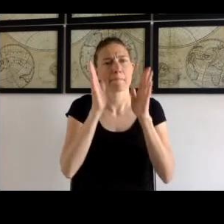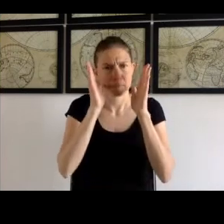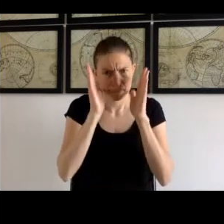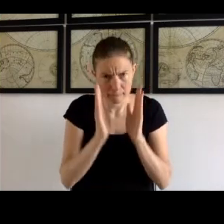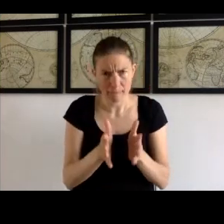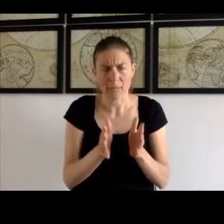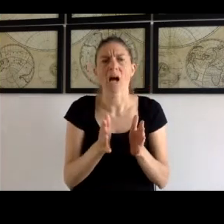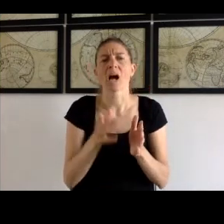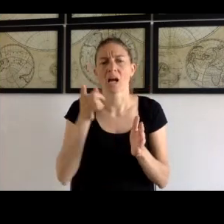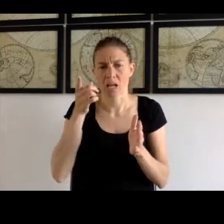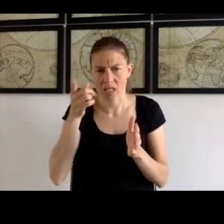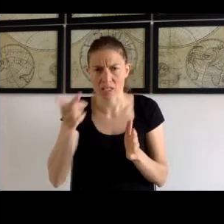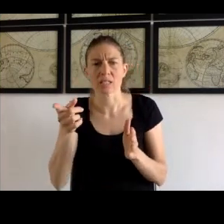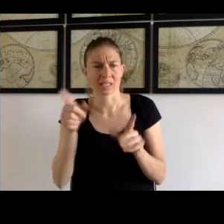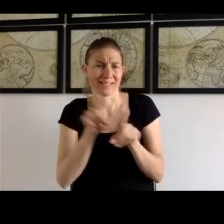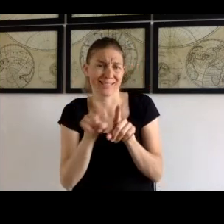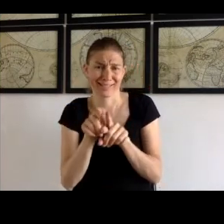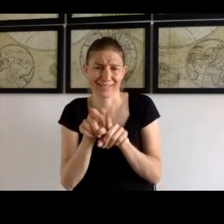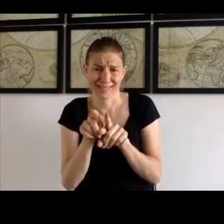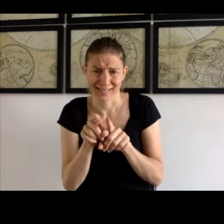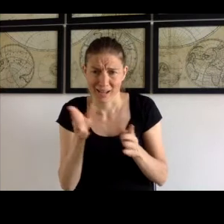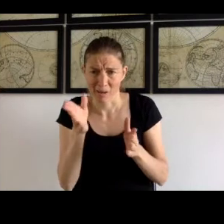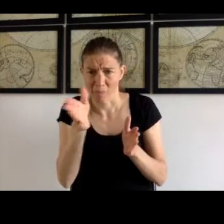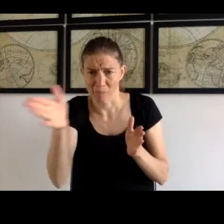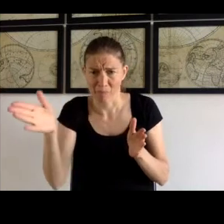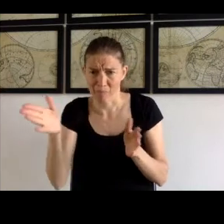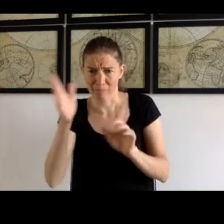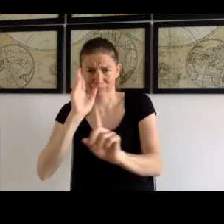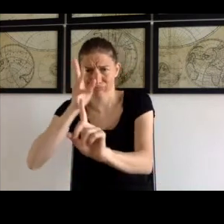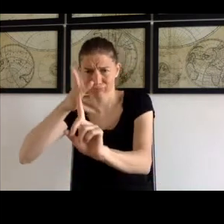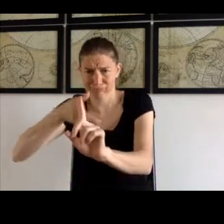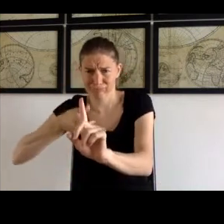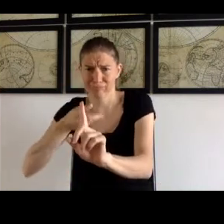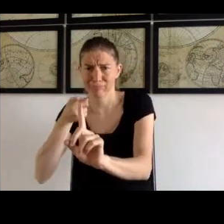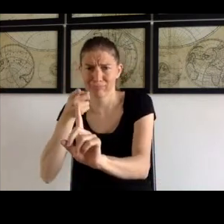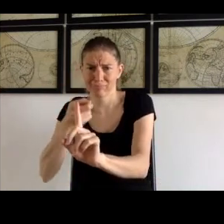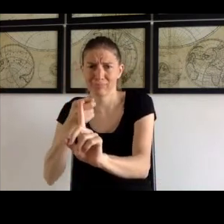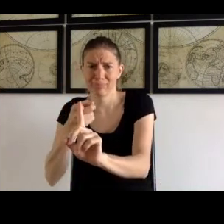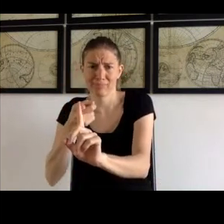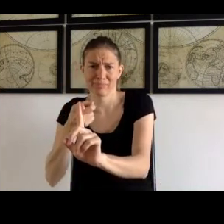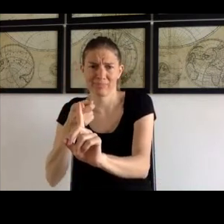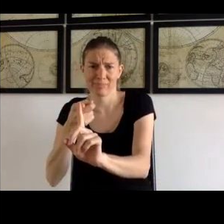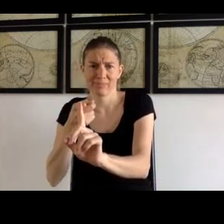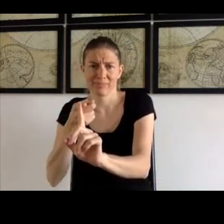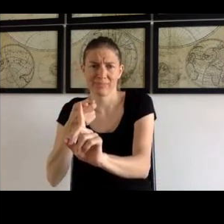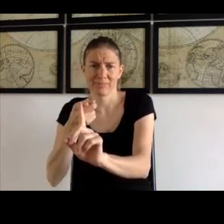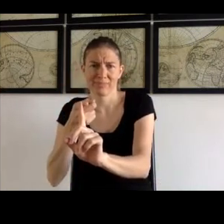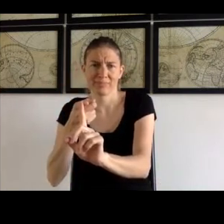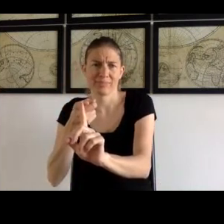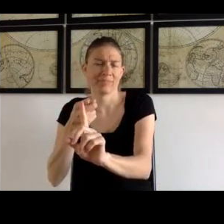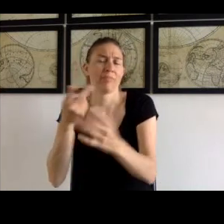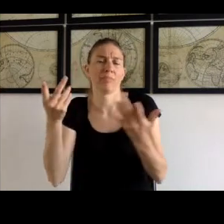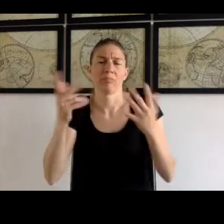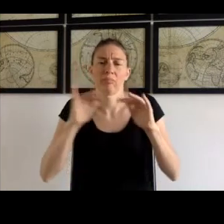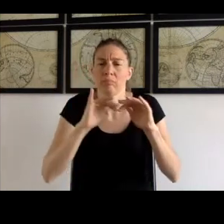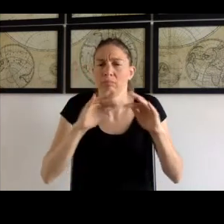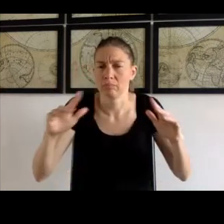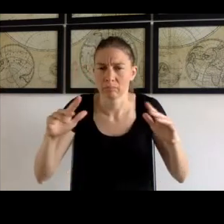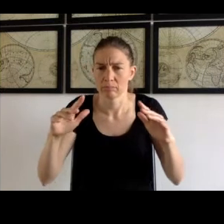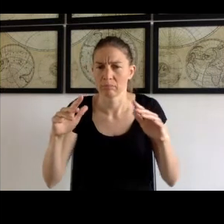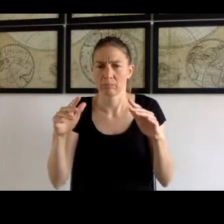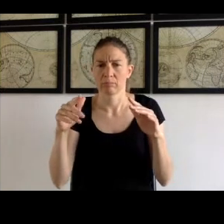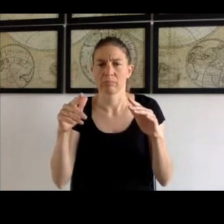know, in Italy, only the person with disability go in ordinary setting. This means that